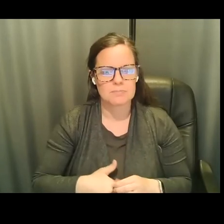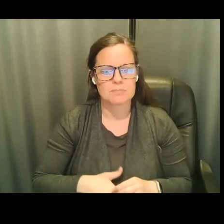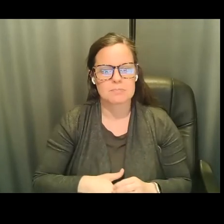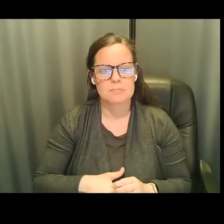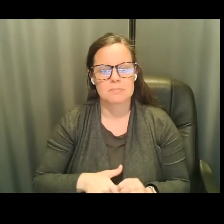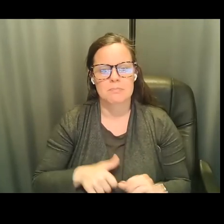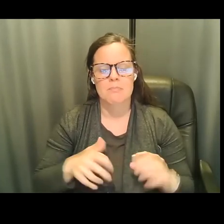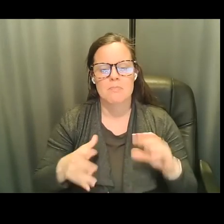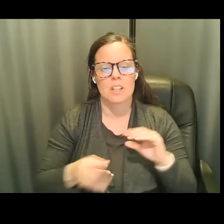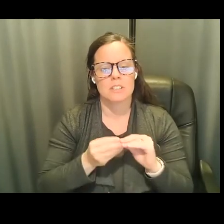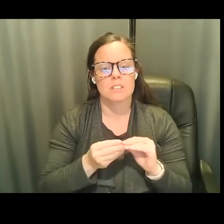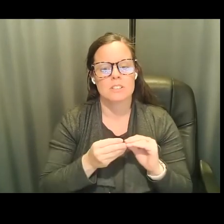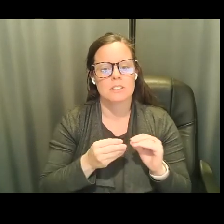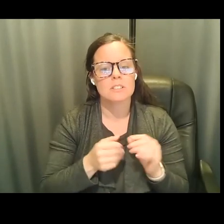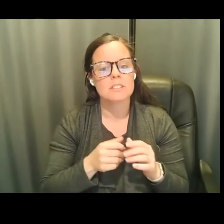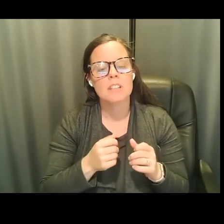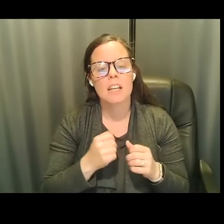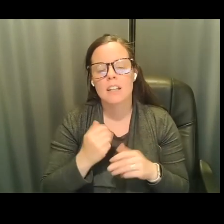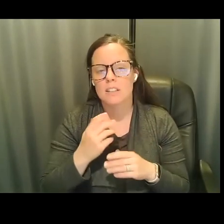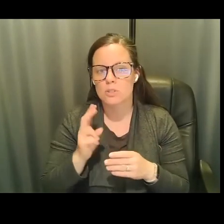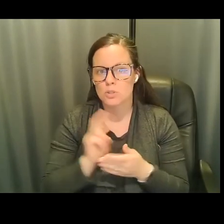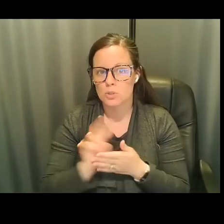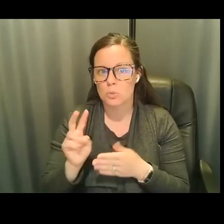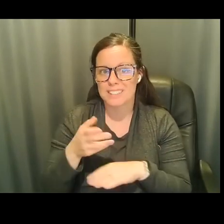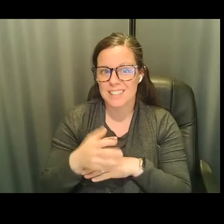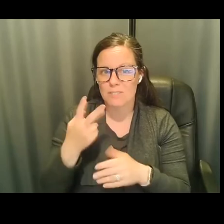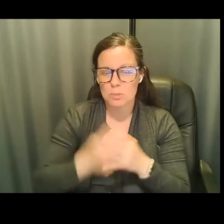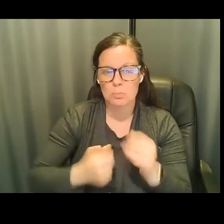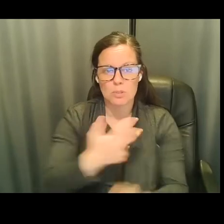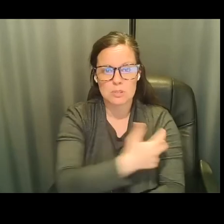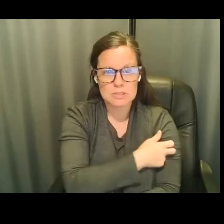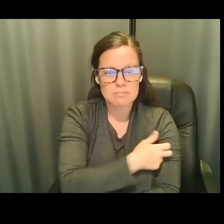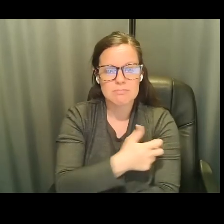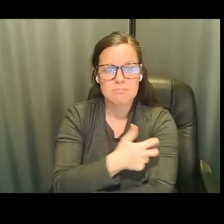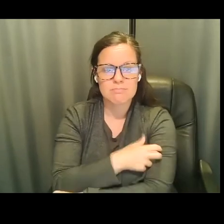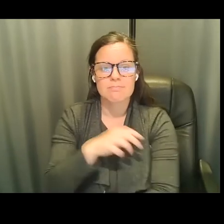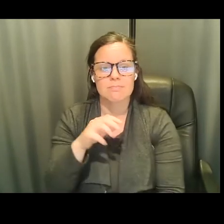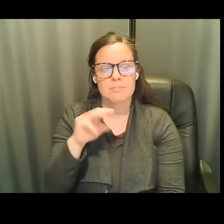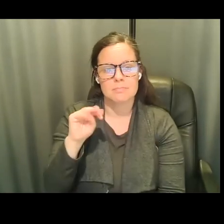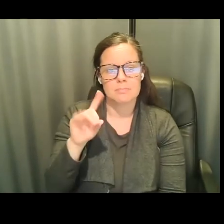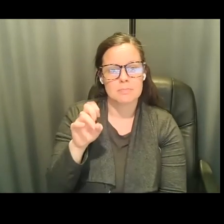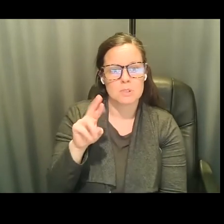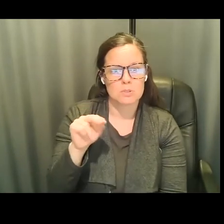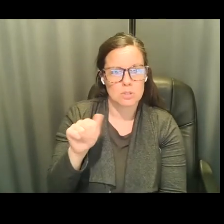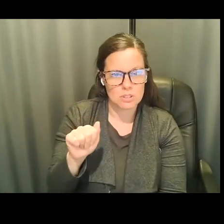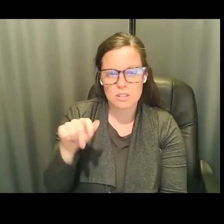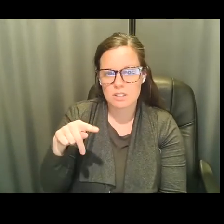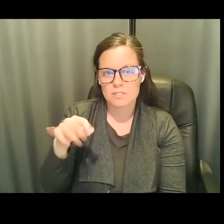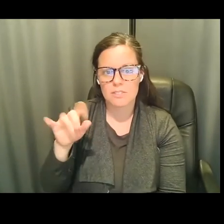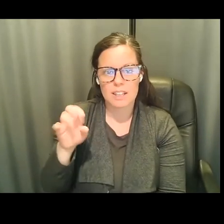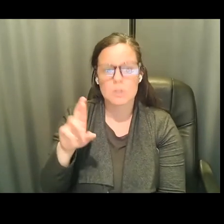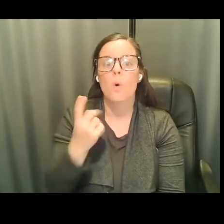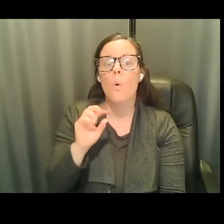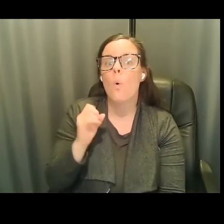Additionally, 2 weeks after receiving both doses of Pfizer or Moderna vaccine or 1 dose of Johnson &